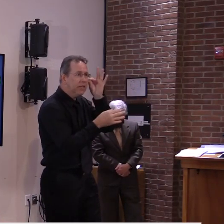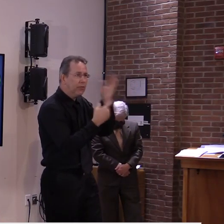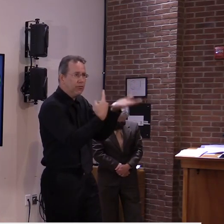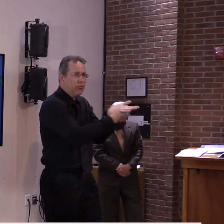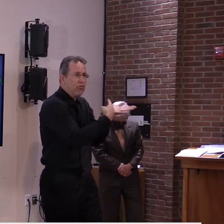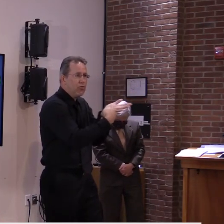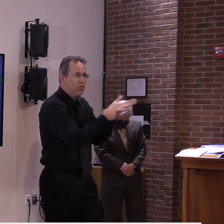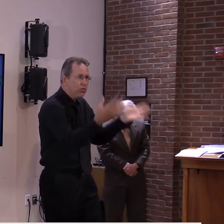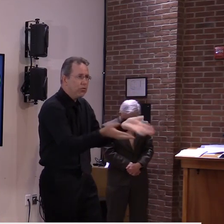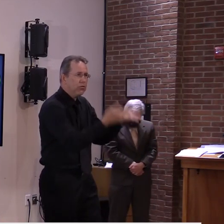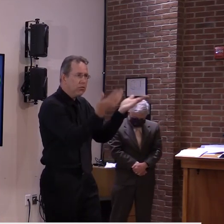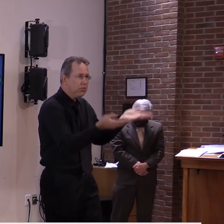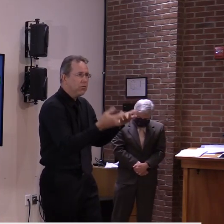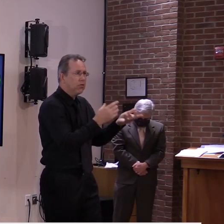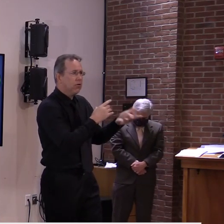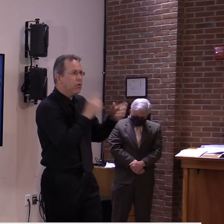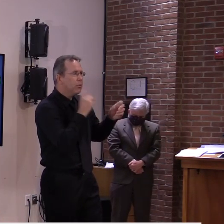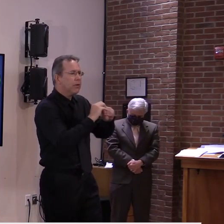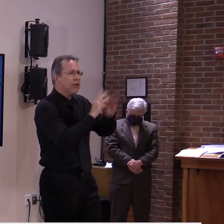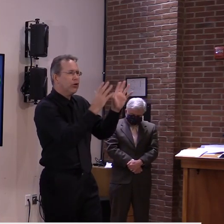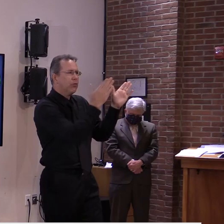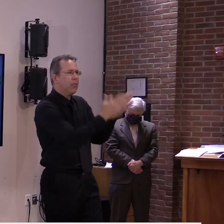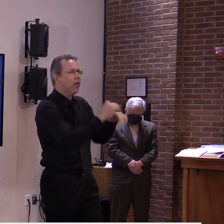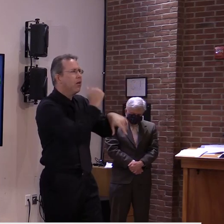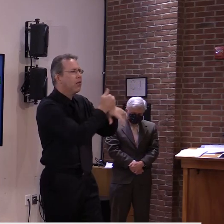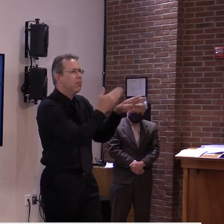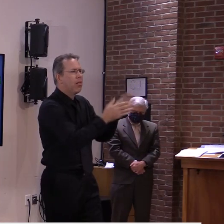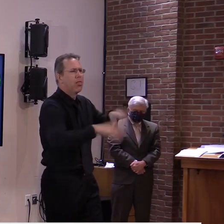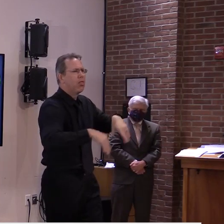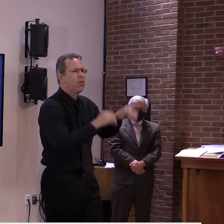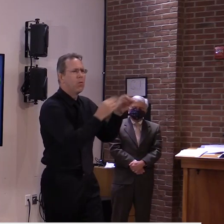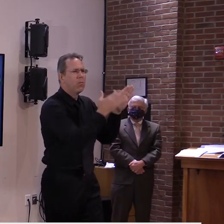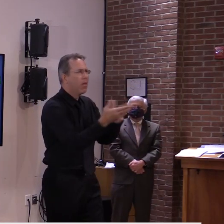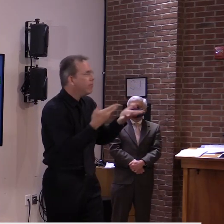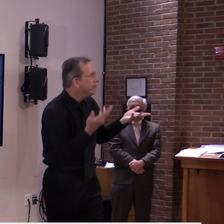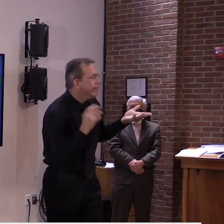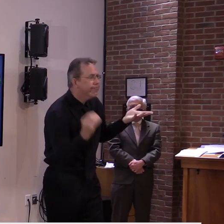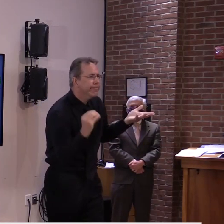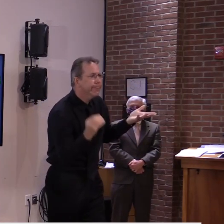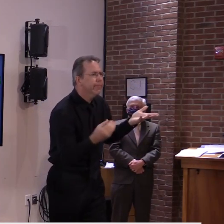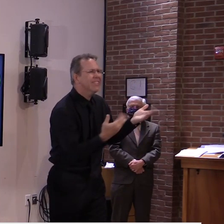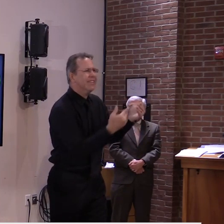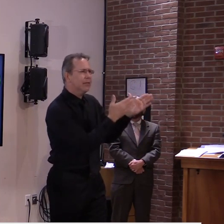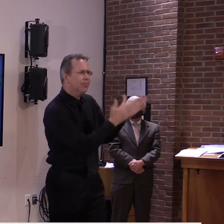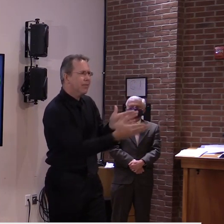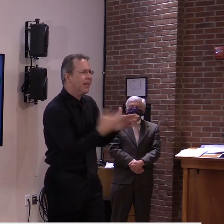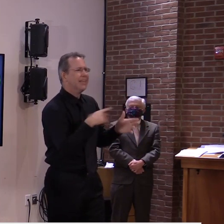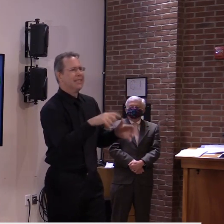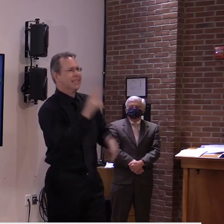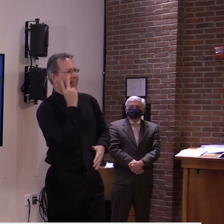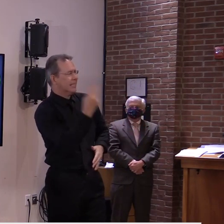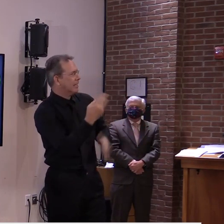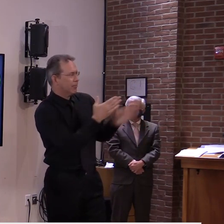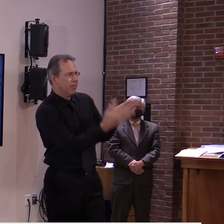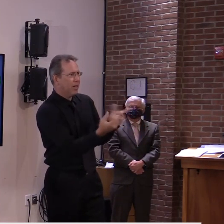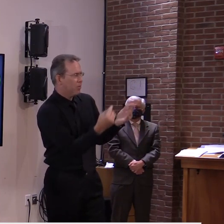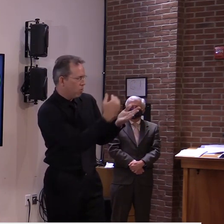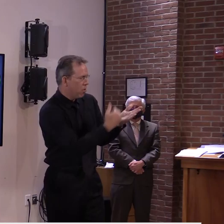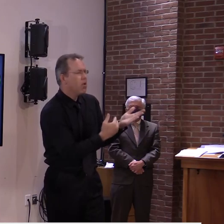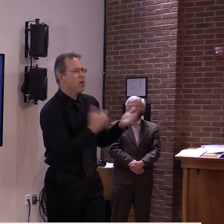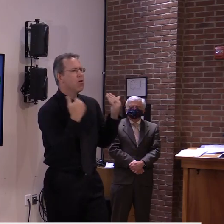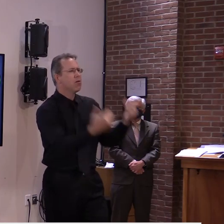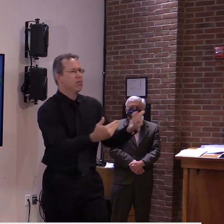can continue to offer this assistance that is much needed here in Vermont and in other states across